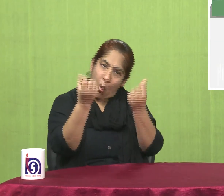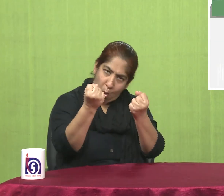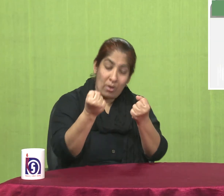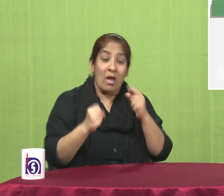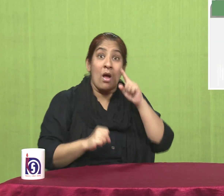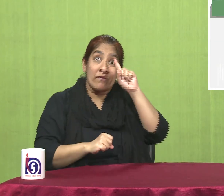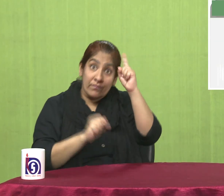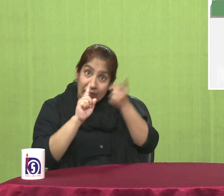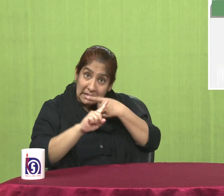shareholders.